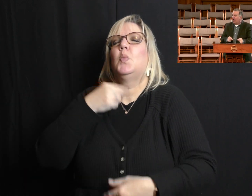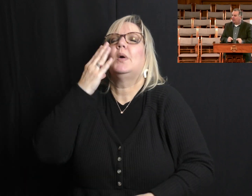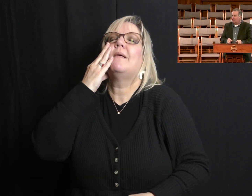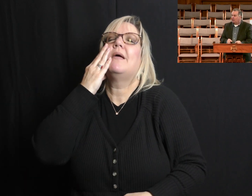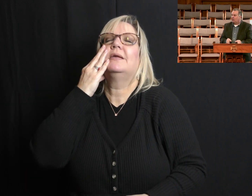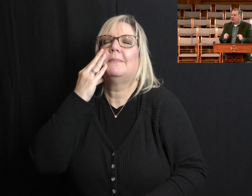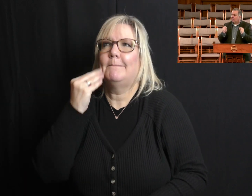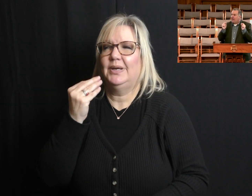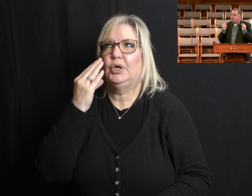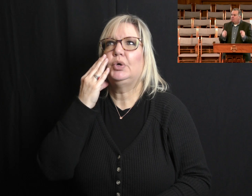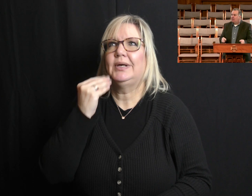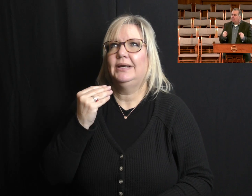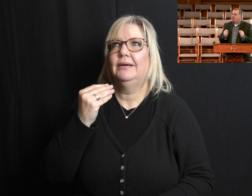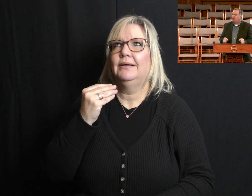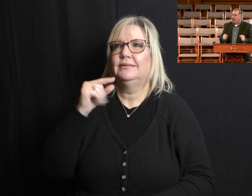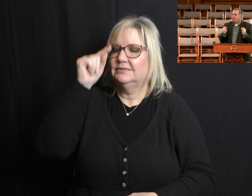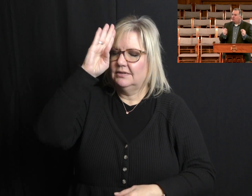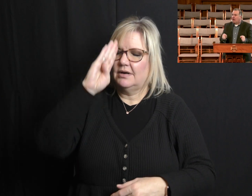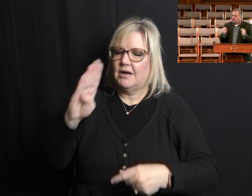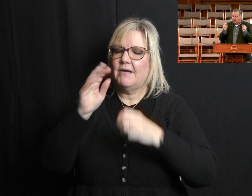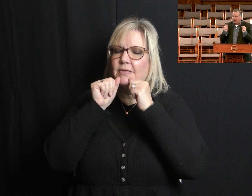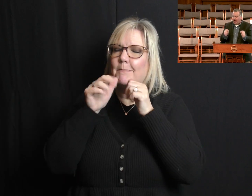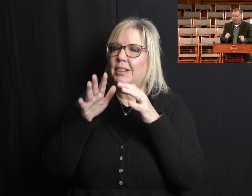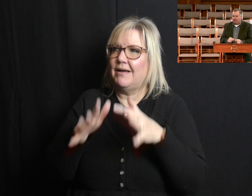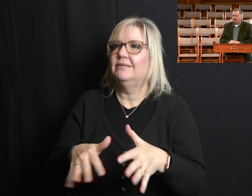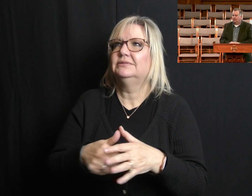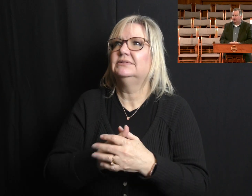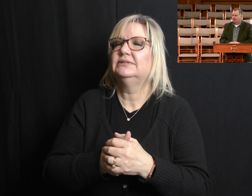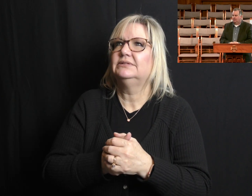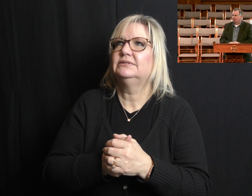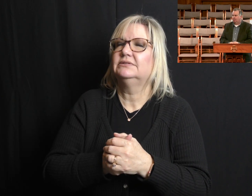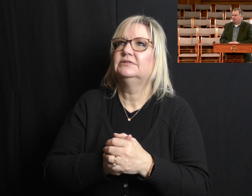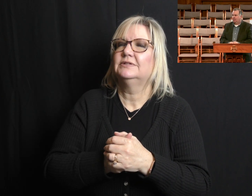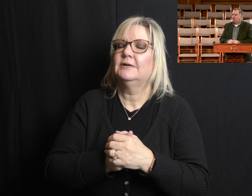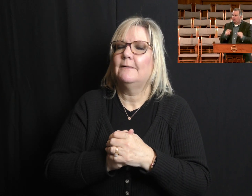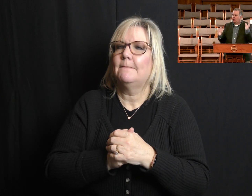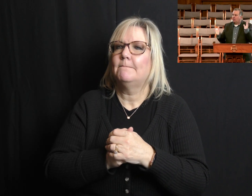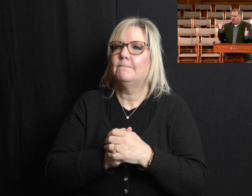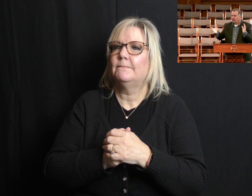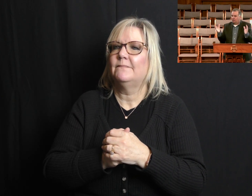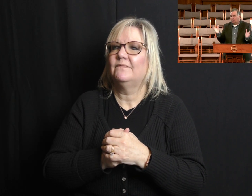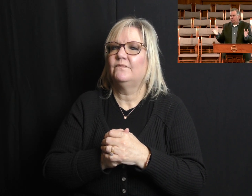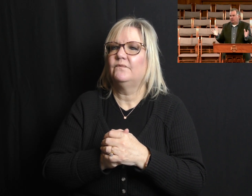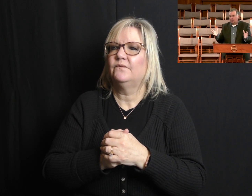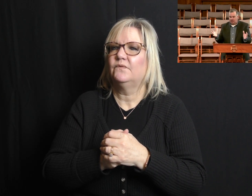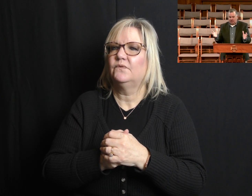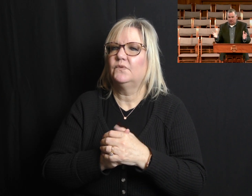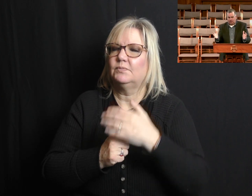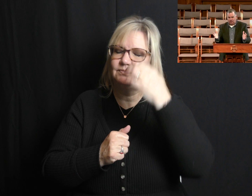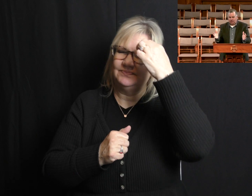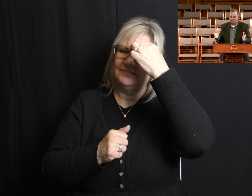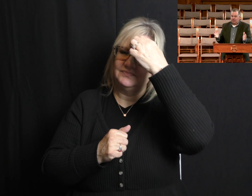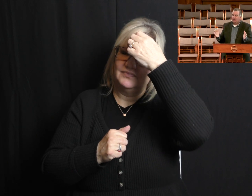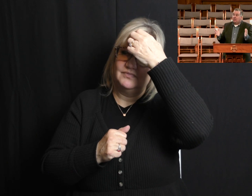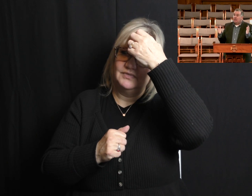toward others that builds up treasures in heaven. Let me show you the difference between the two